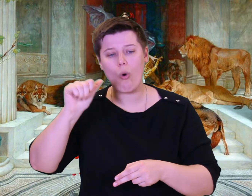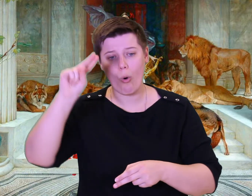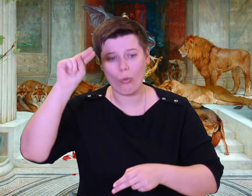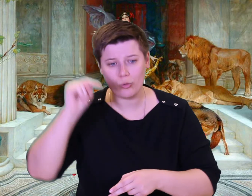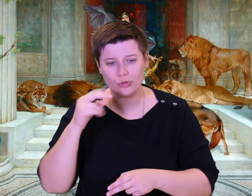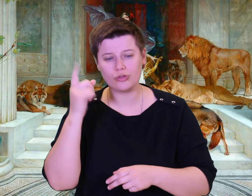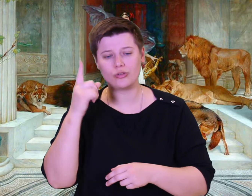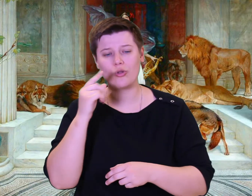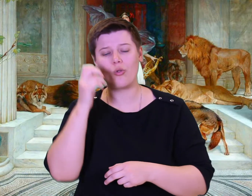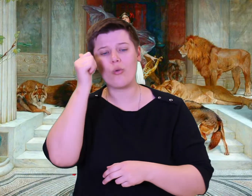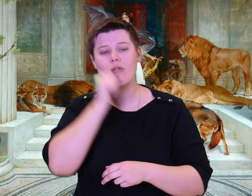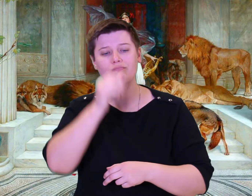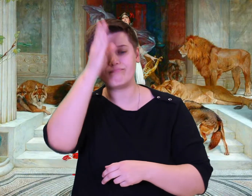go.